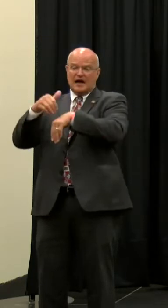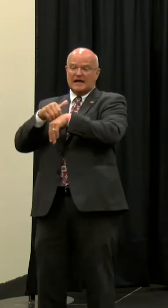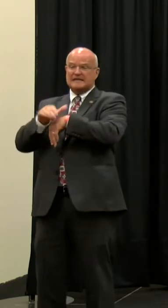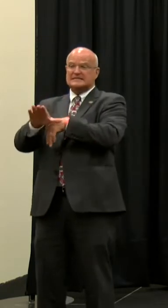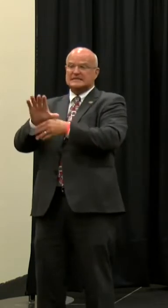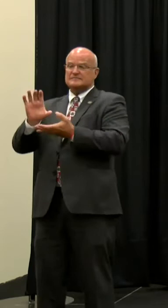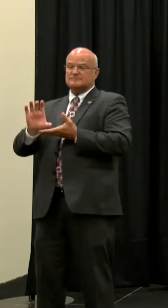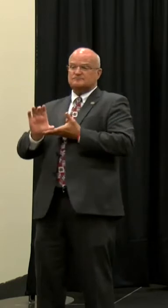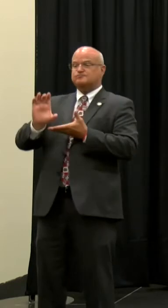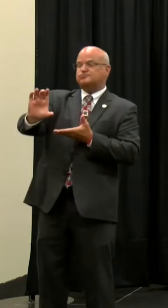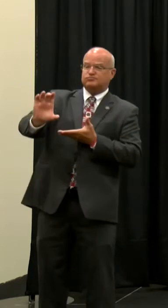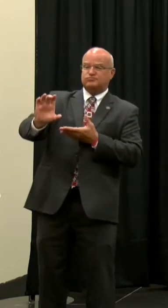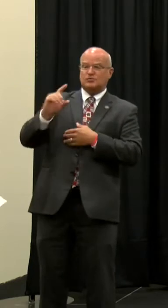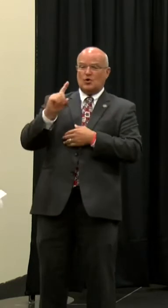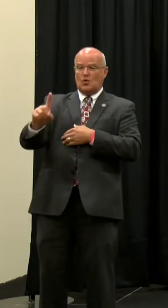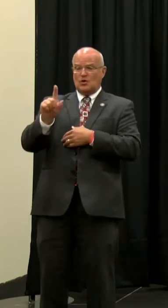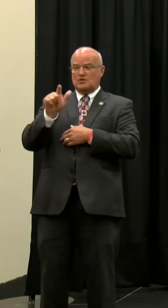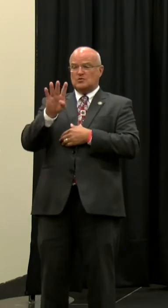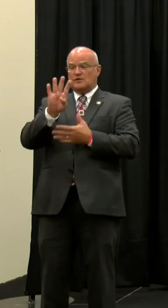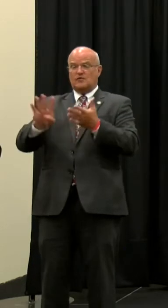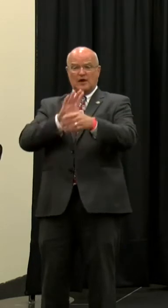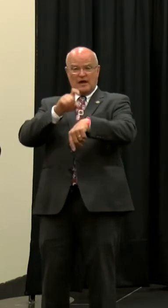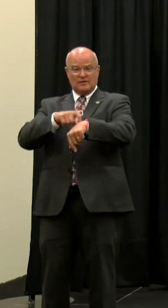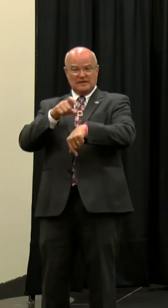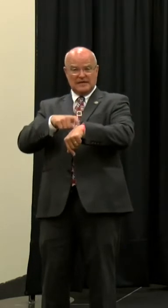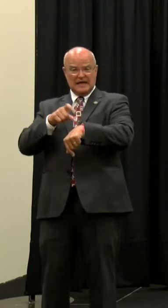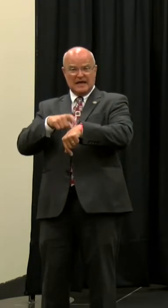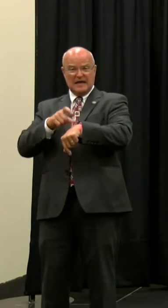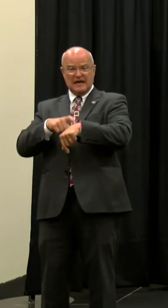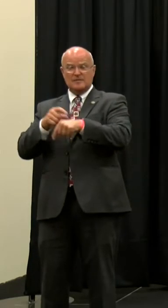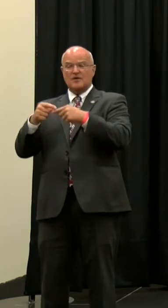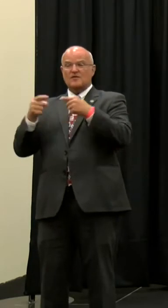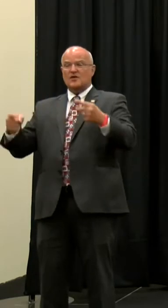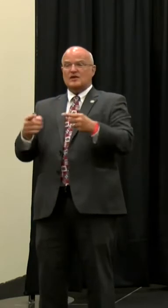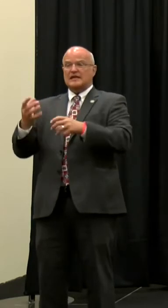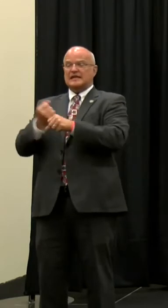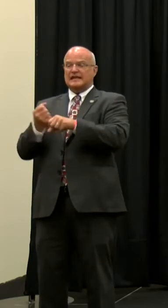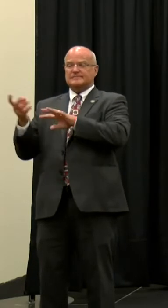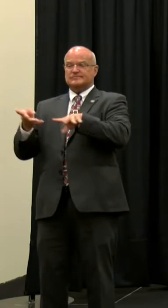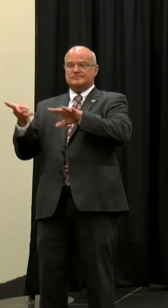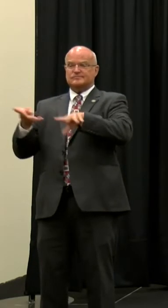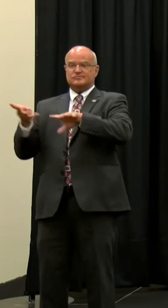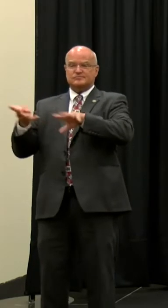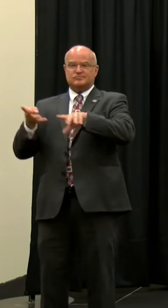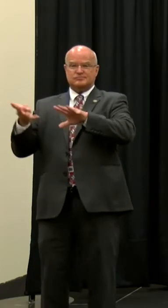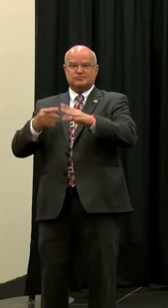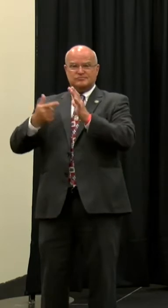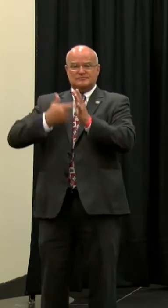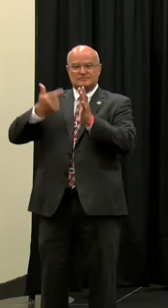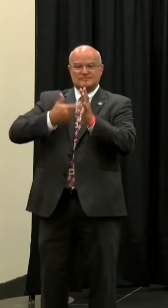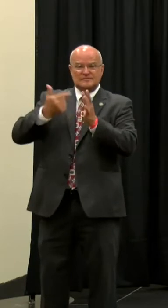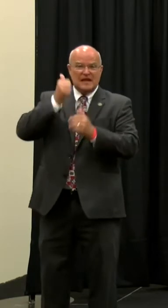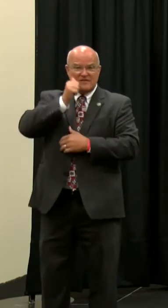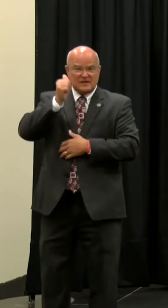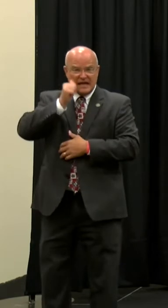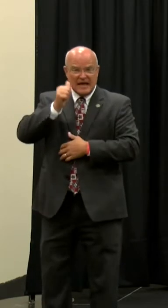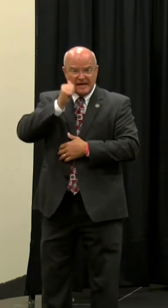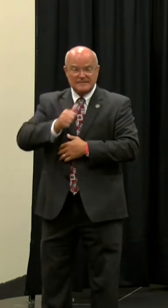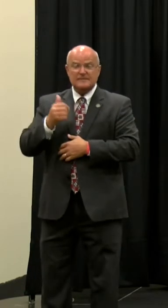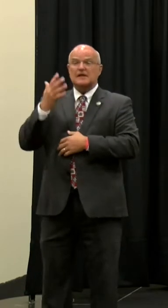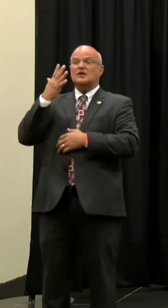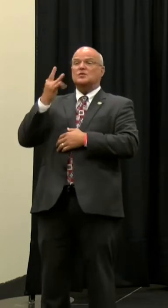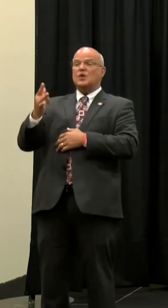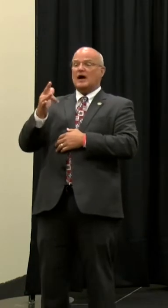a large number in one 24-hour period versus getting them periodically each day. And that's why